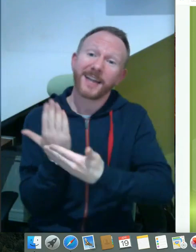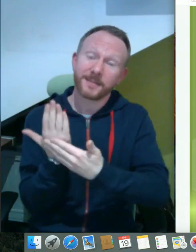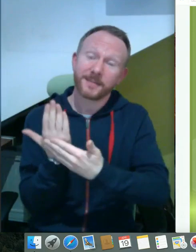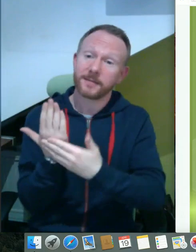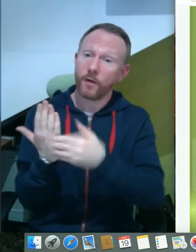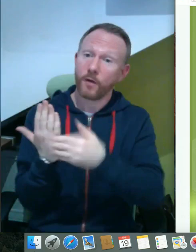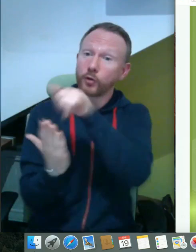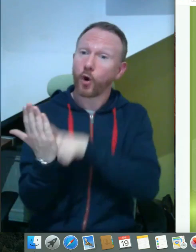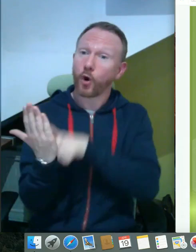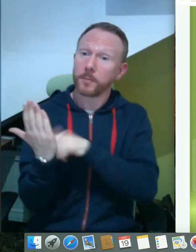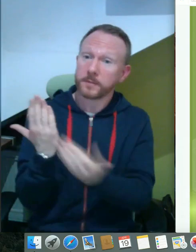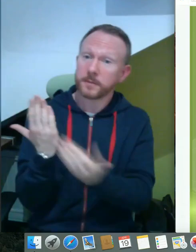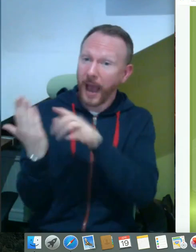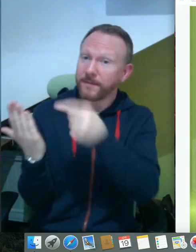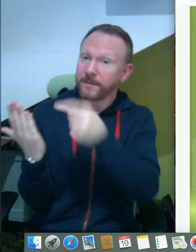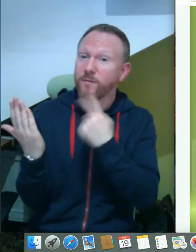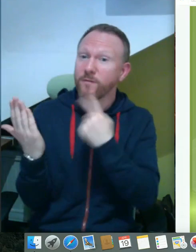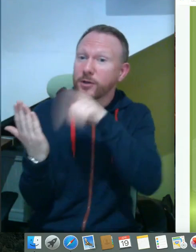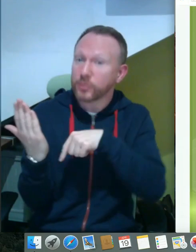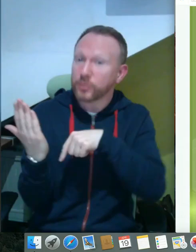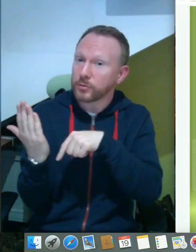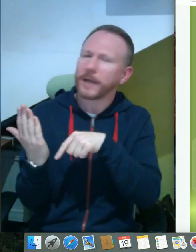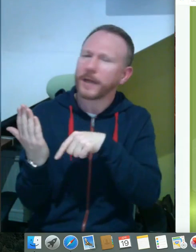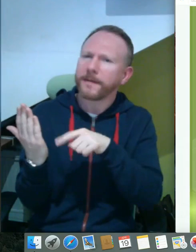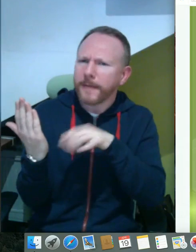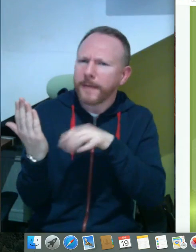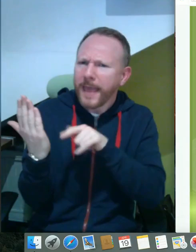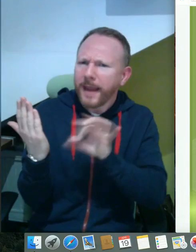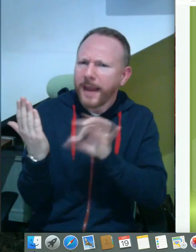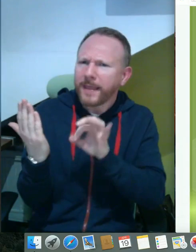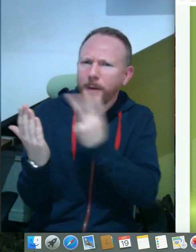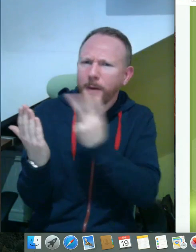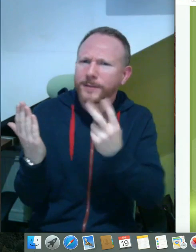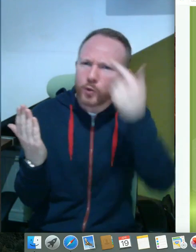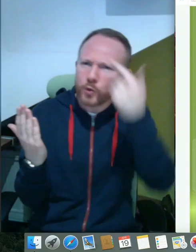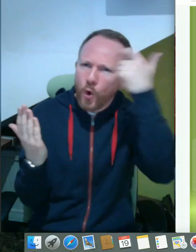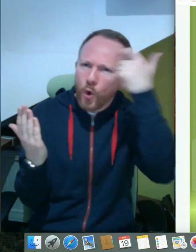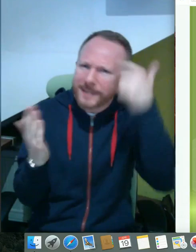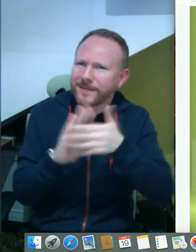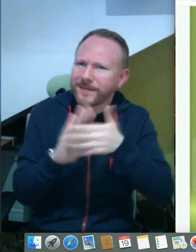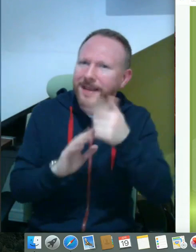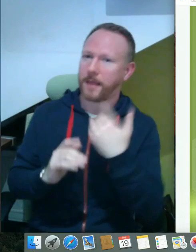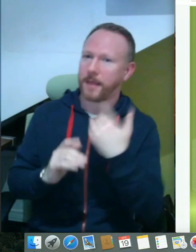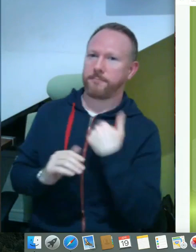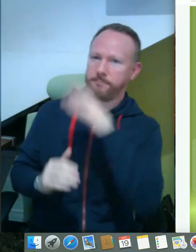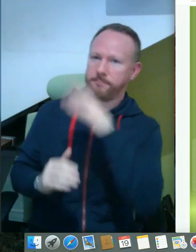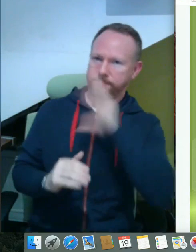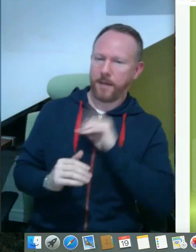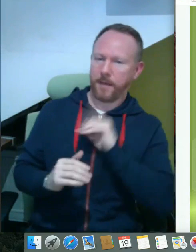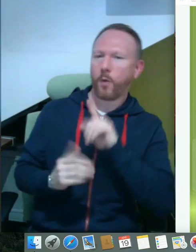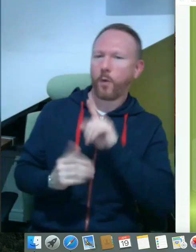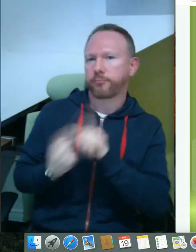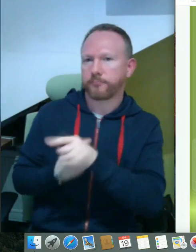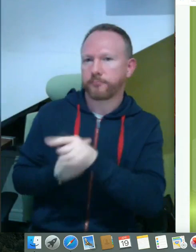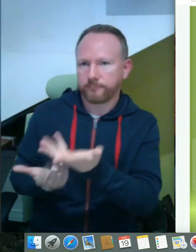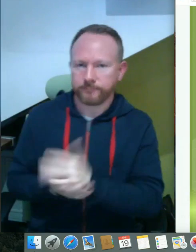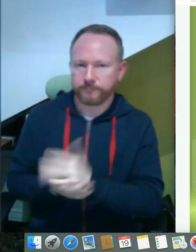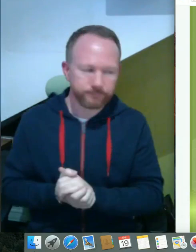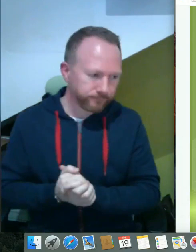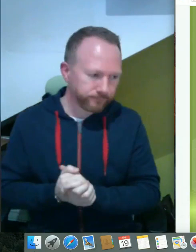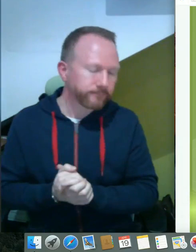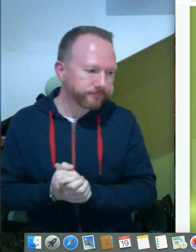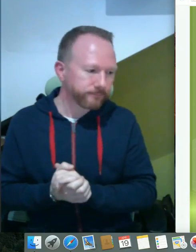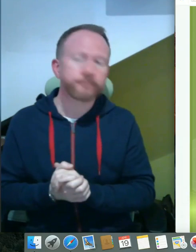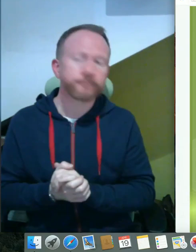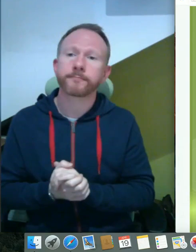touch. Okay, so now moving up, just going to try and catch some more questions. There's been a lot of